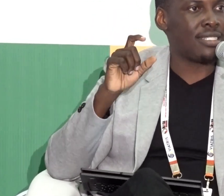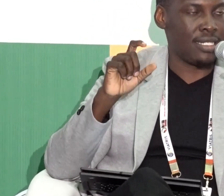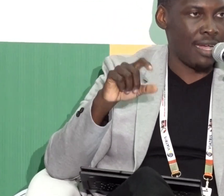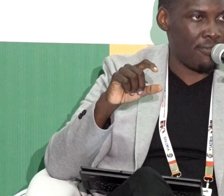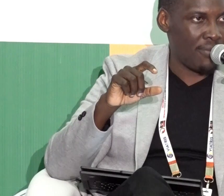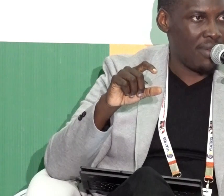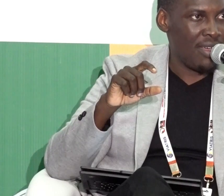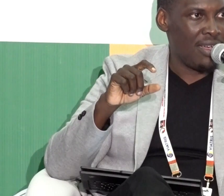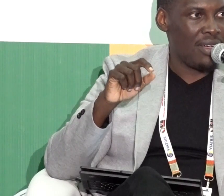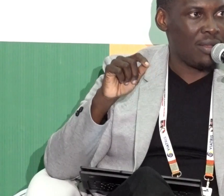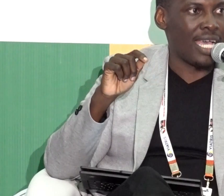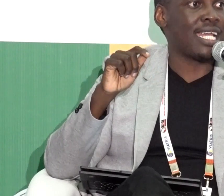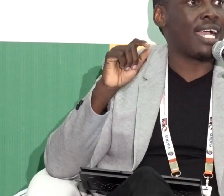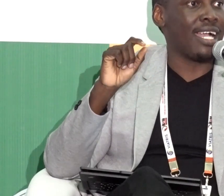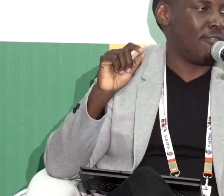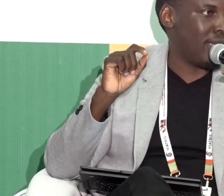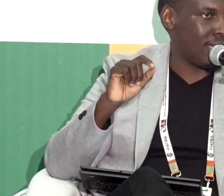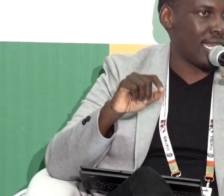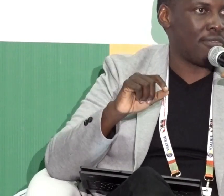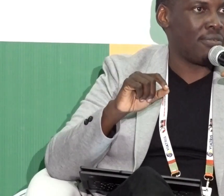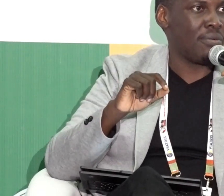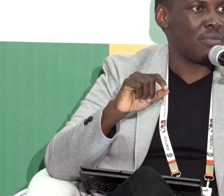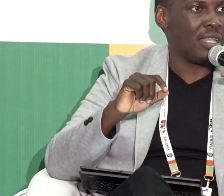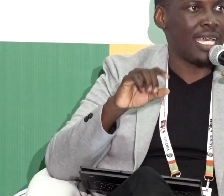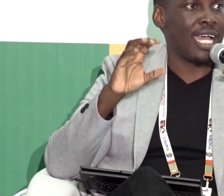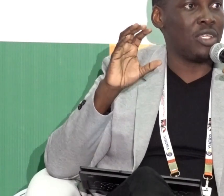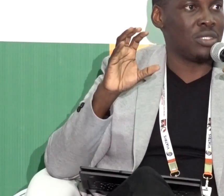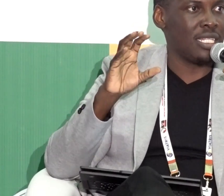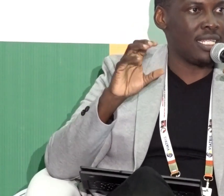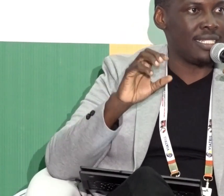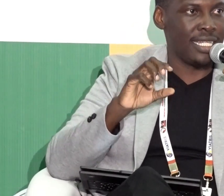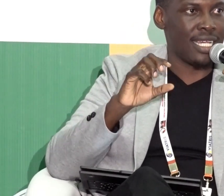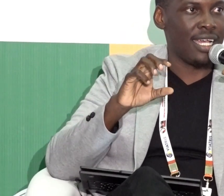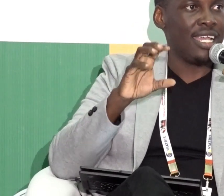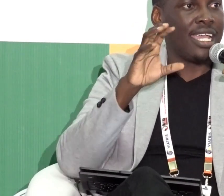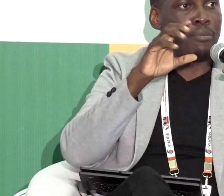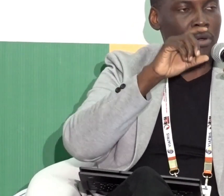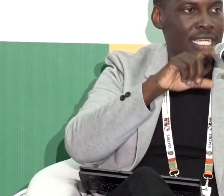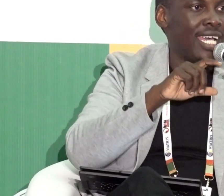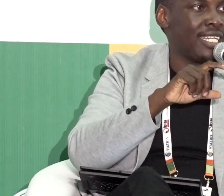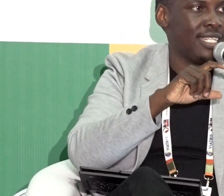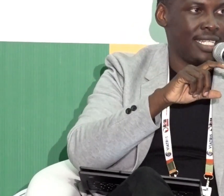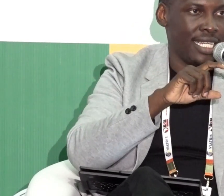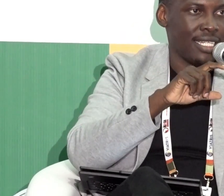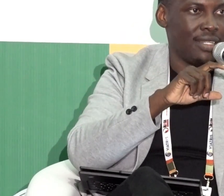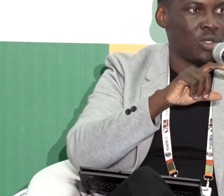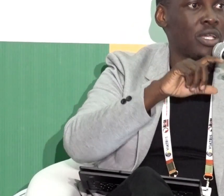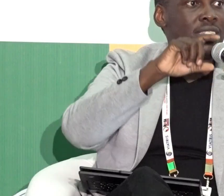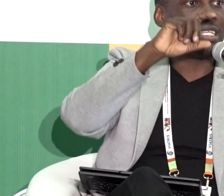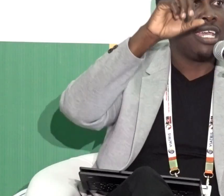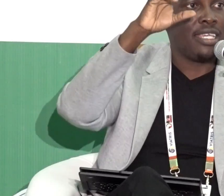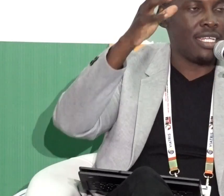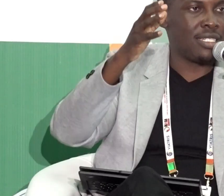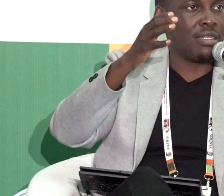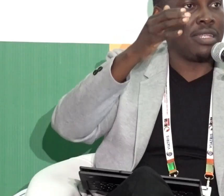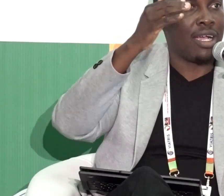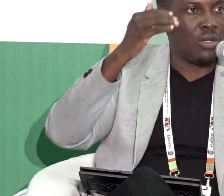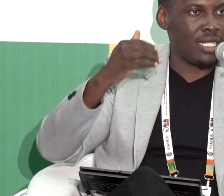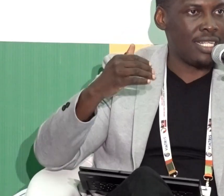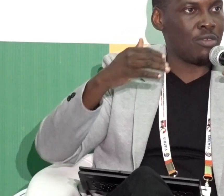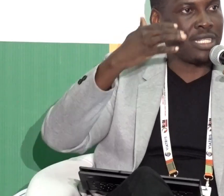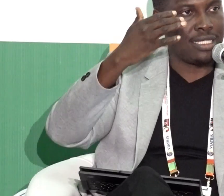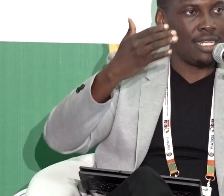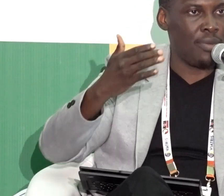leveraging staff that are government staff that are using the data and generating the data. So it's, yes,